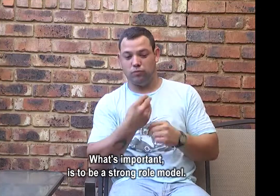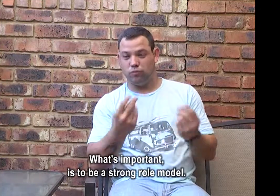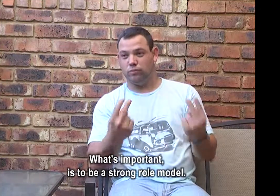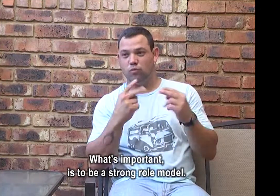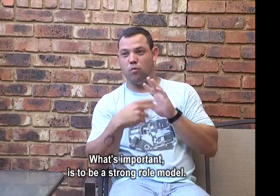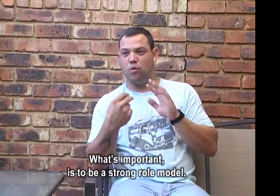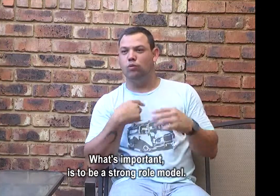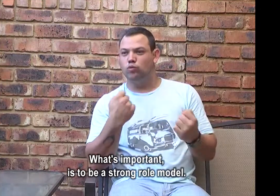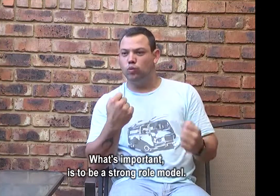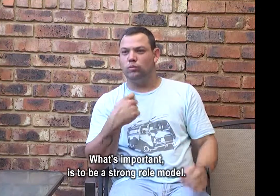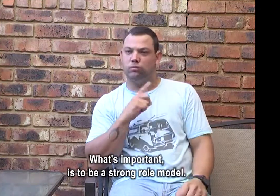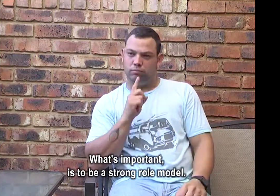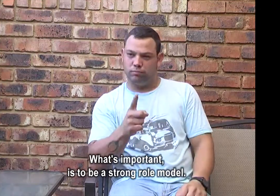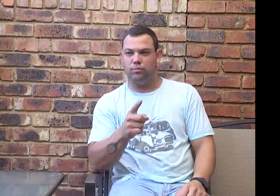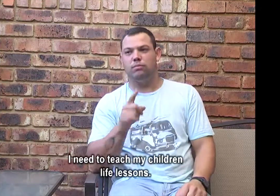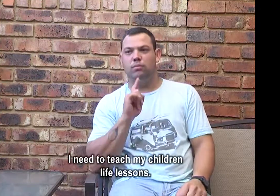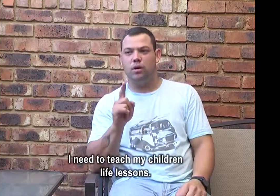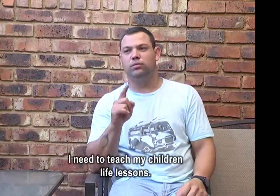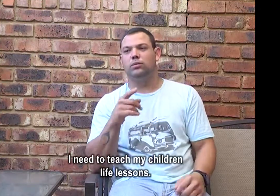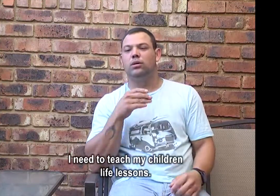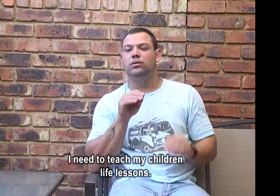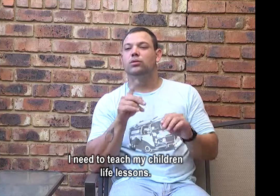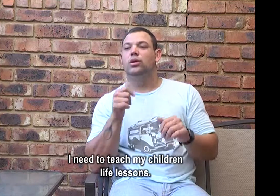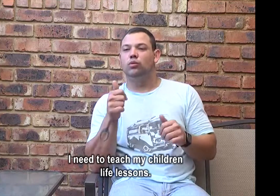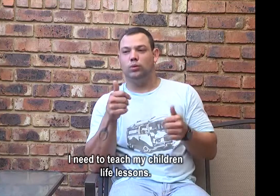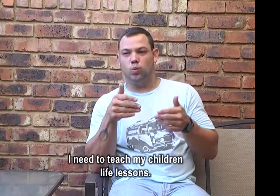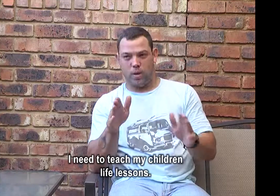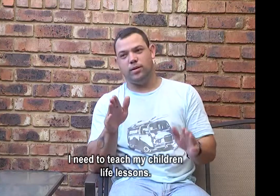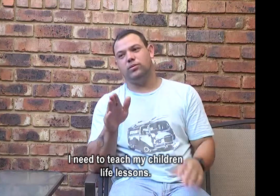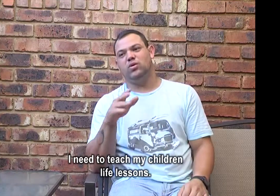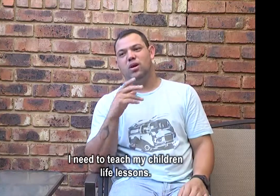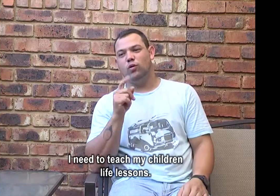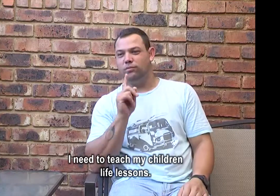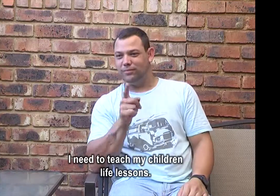strong role model. I need to teach my children life lessons.